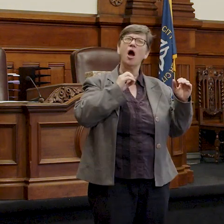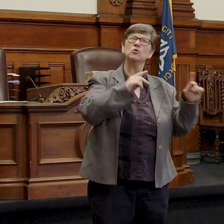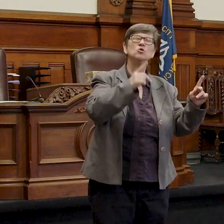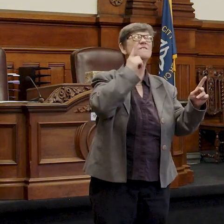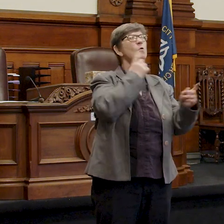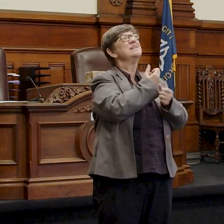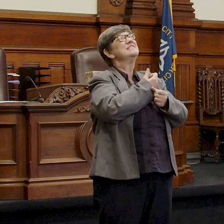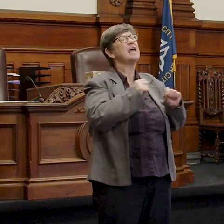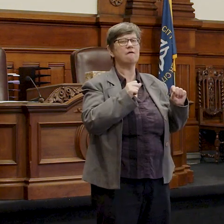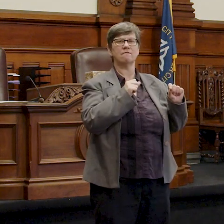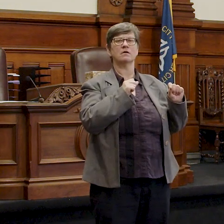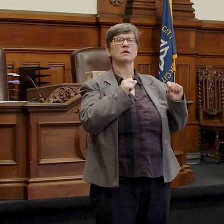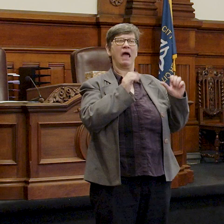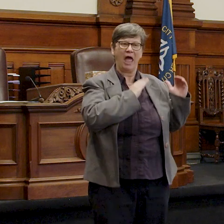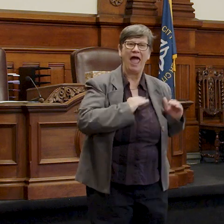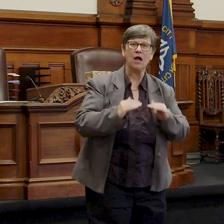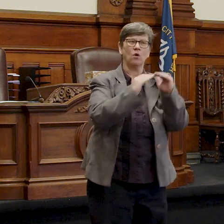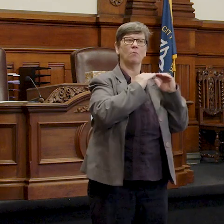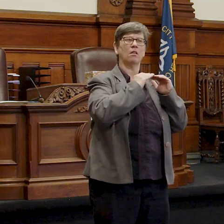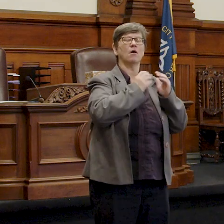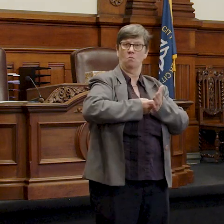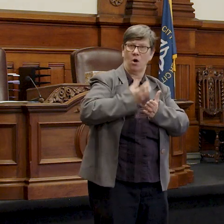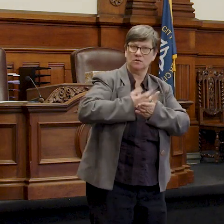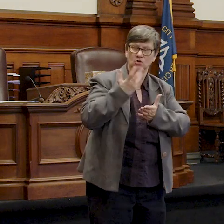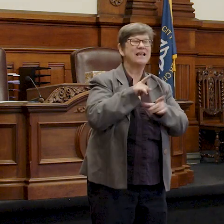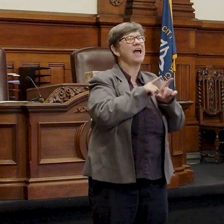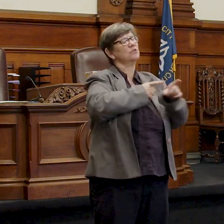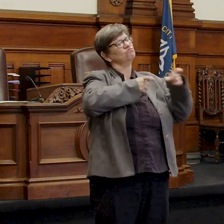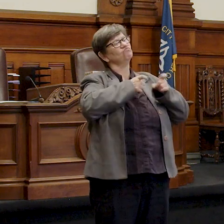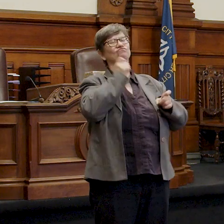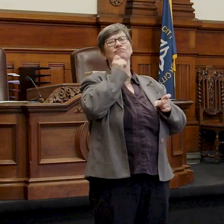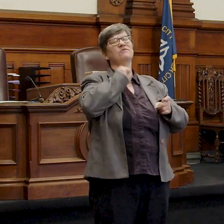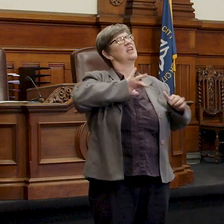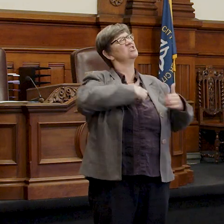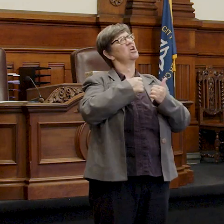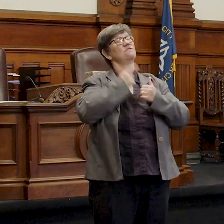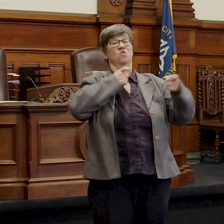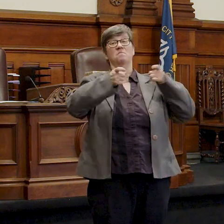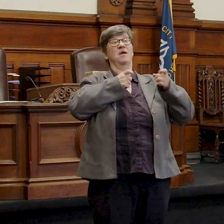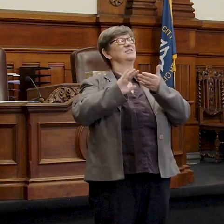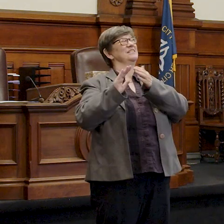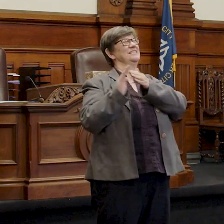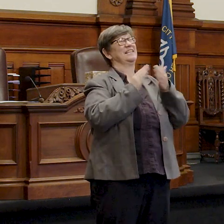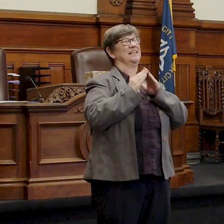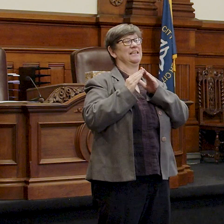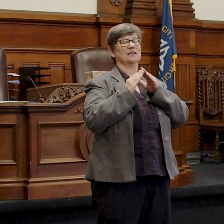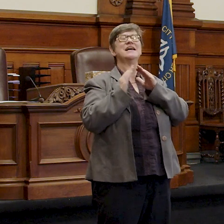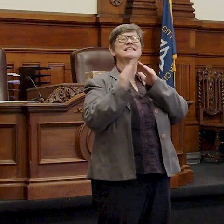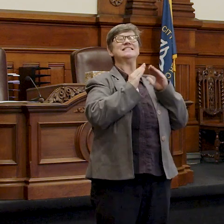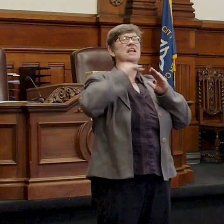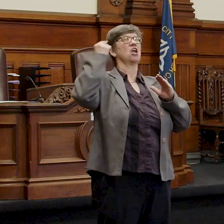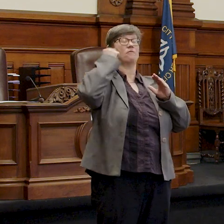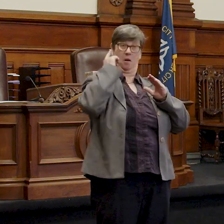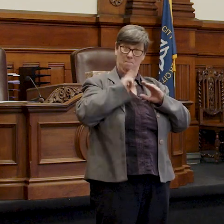deal with the daily challenges of managing a city government. But I also want to make clear that these priorities do not exist